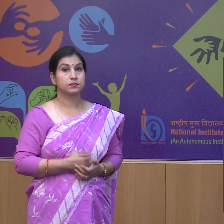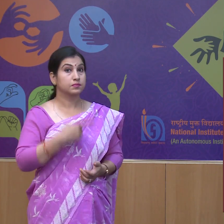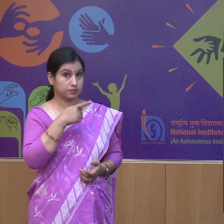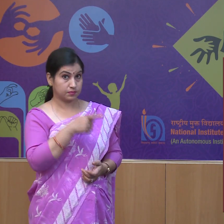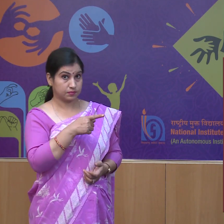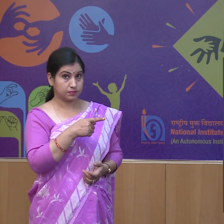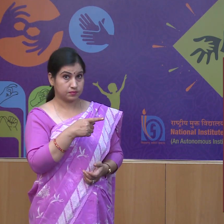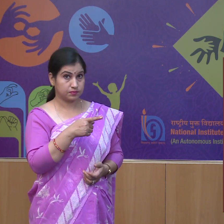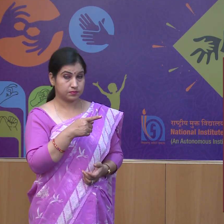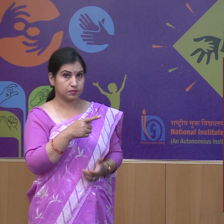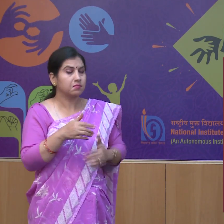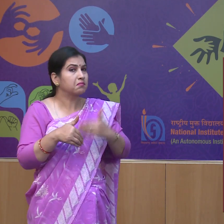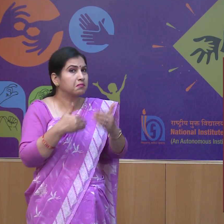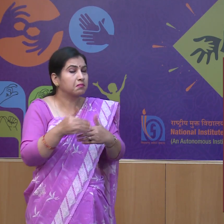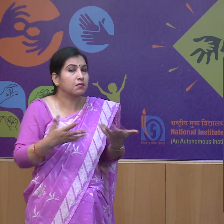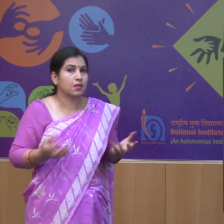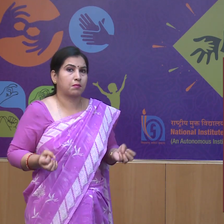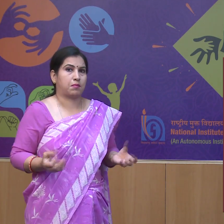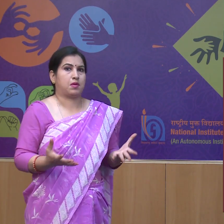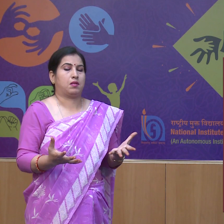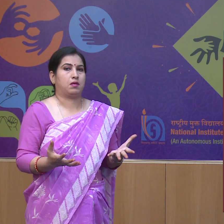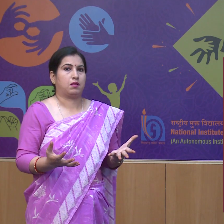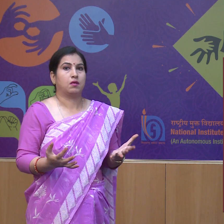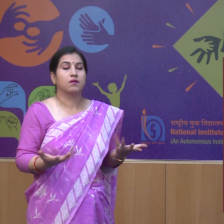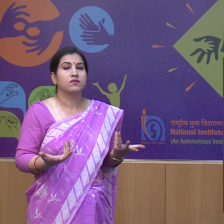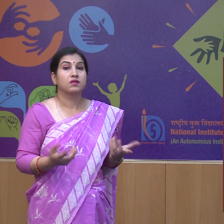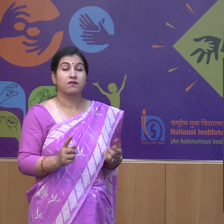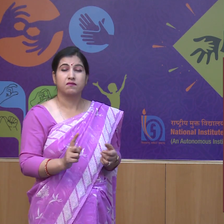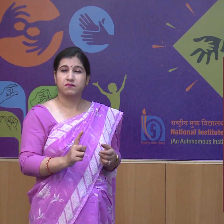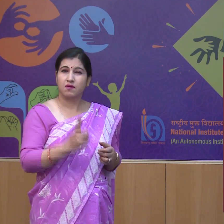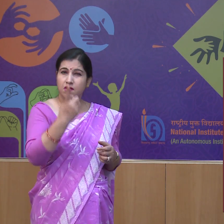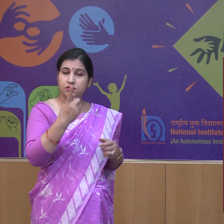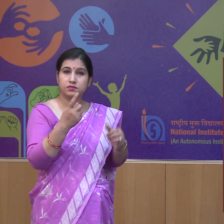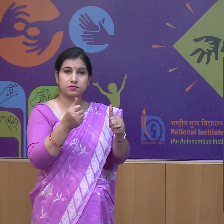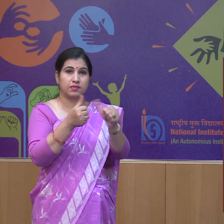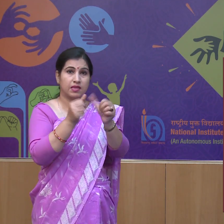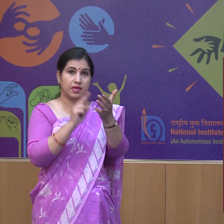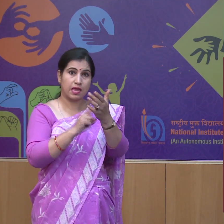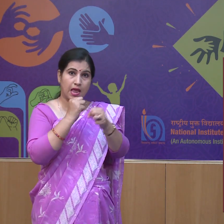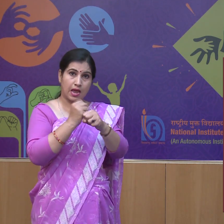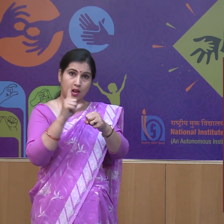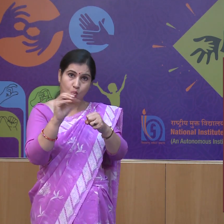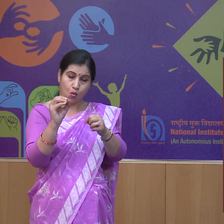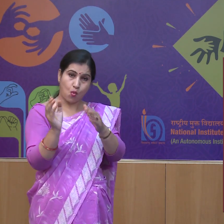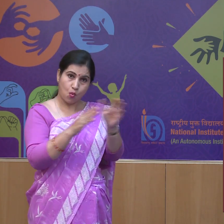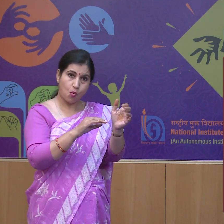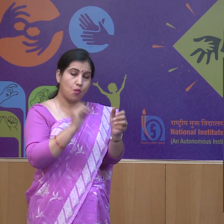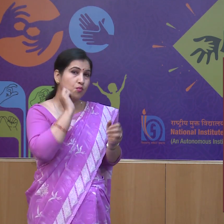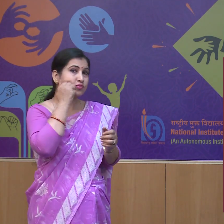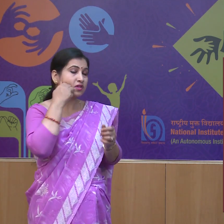This led to the beginning of the First Anglo-Sikh War